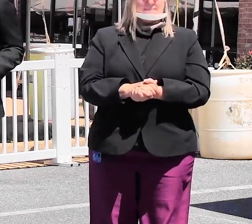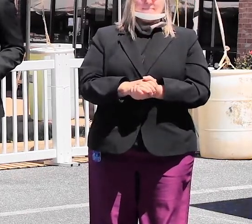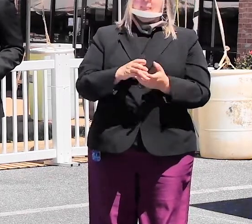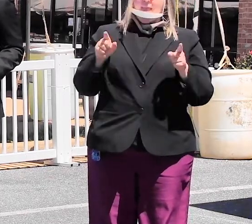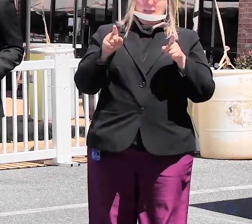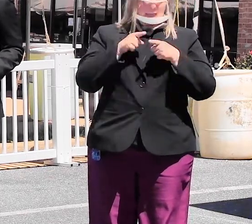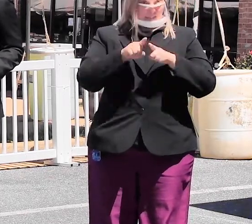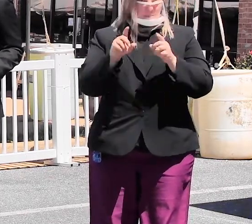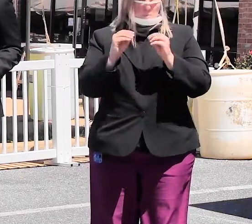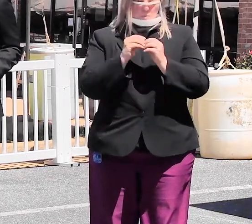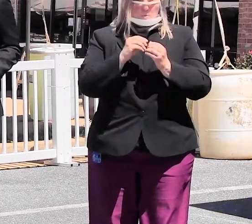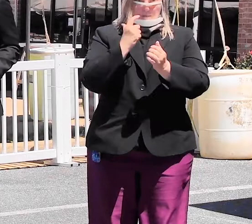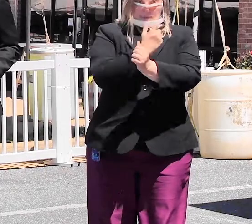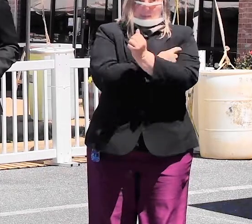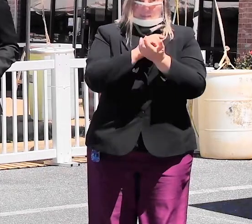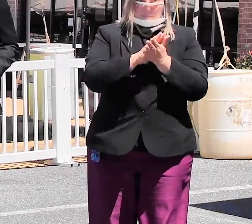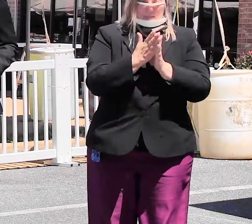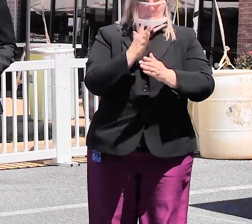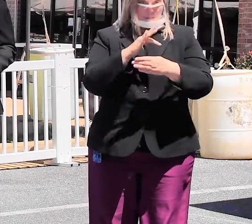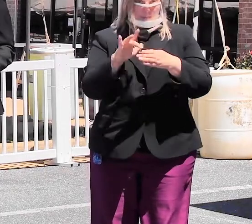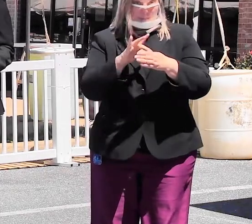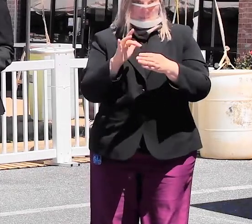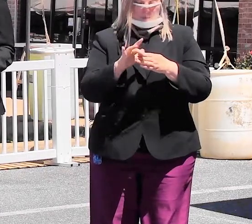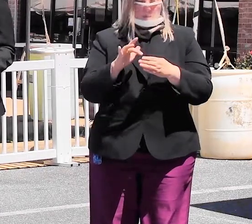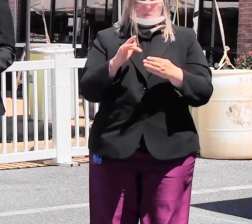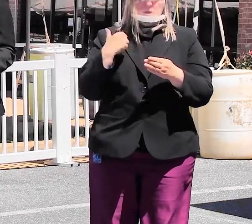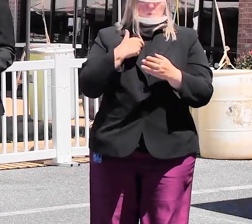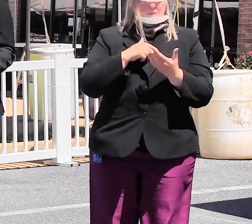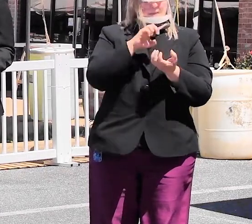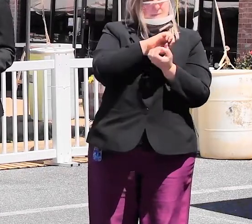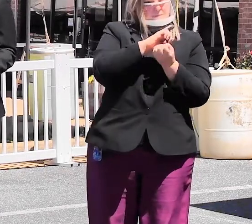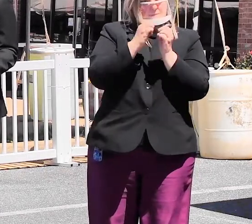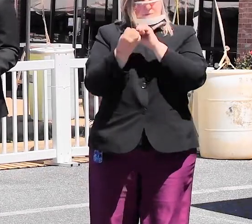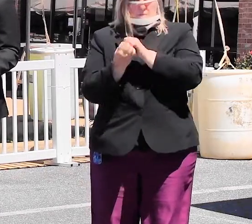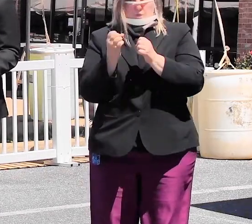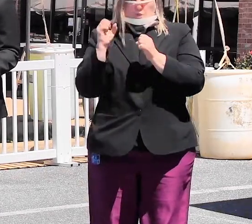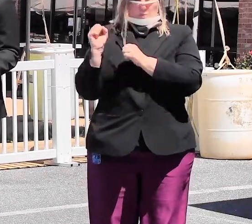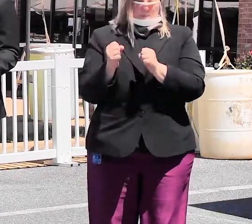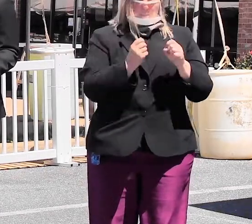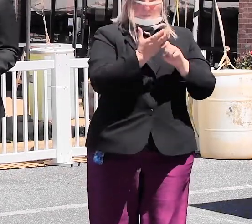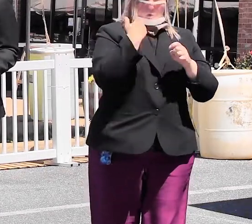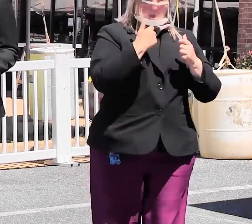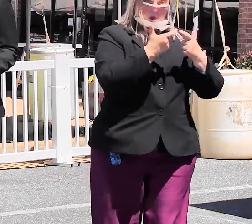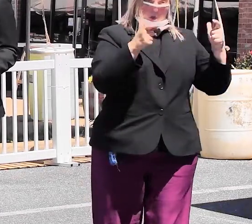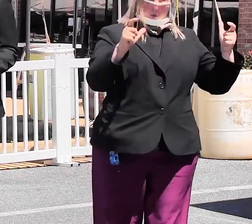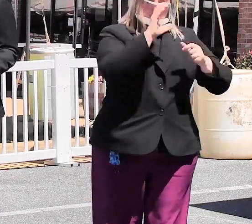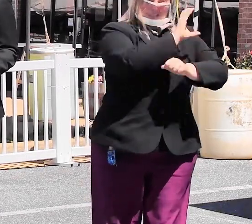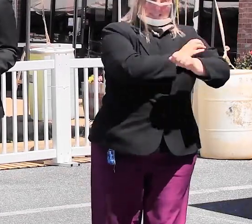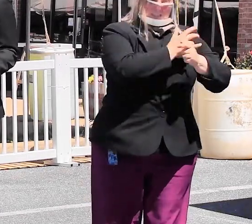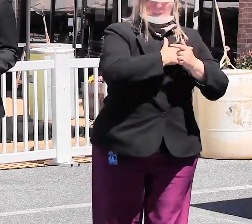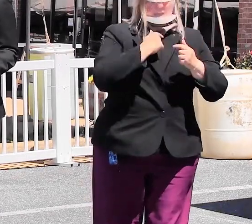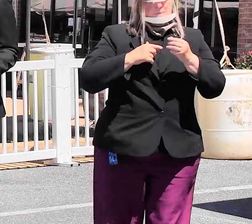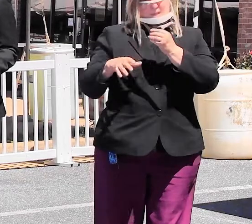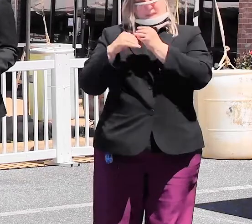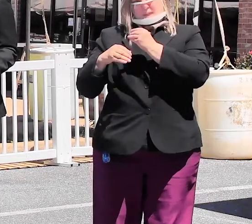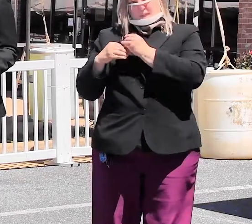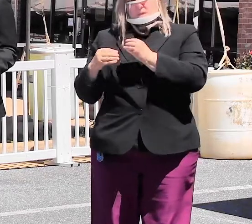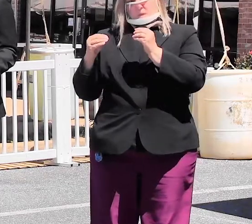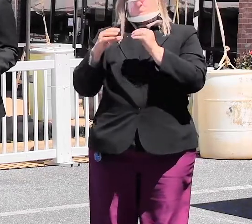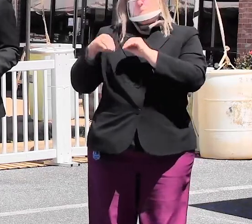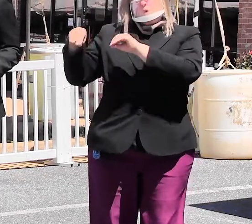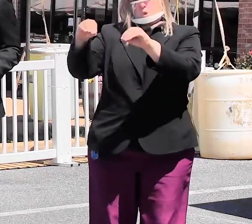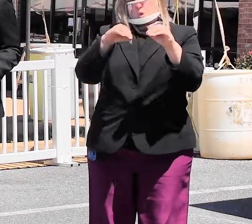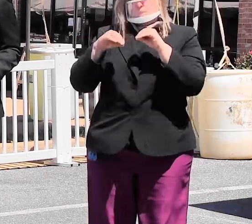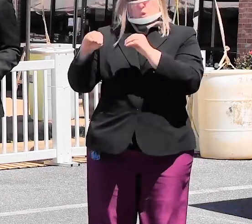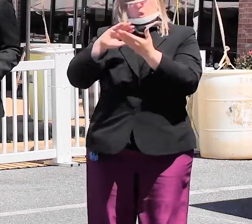As more vaccine became available, we evolved our strategy of large clinics and added mobile, community-based